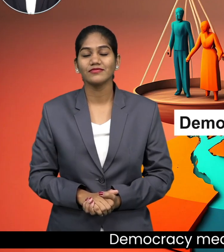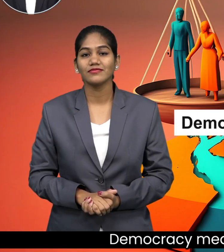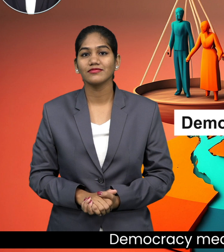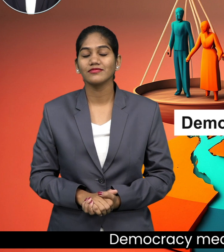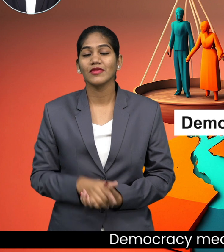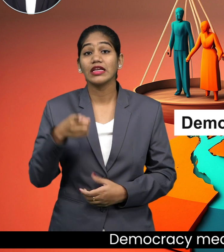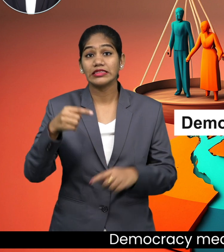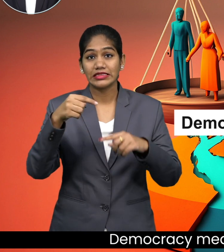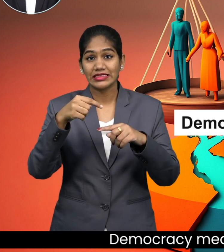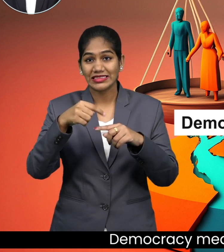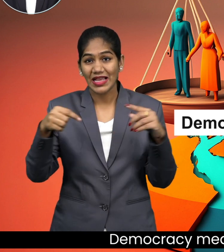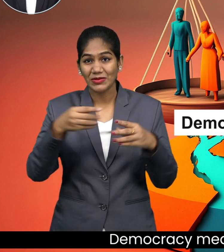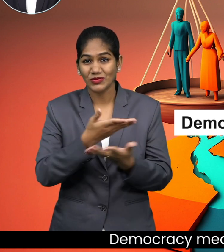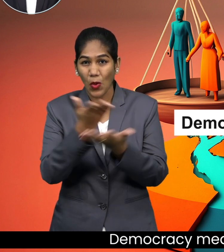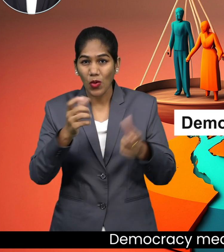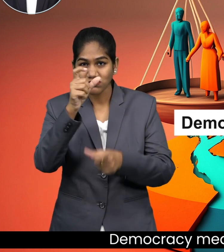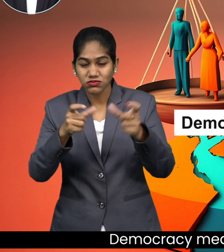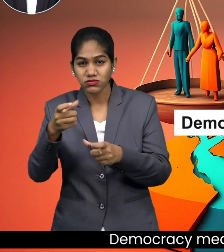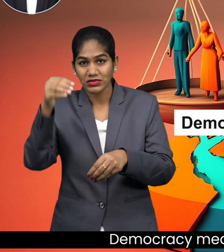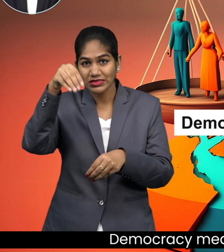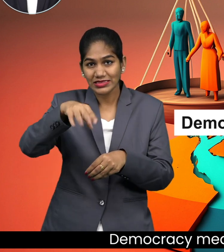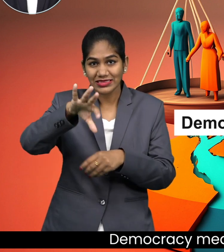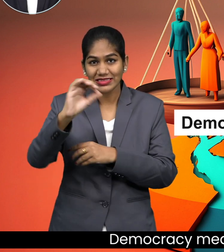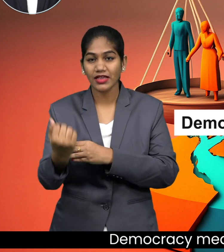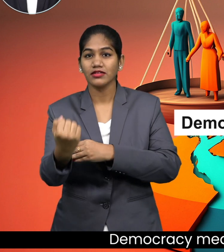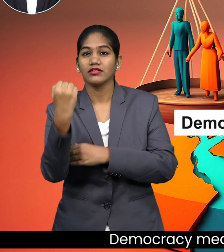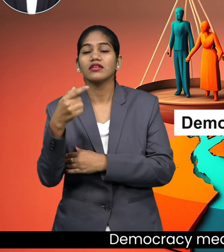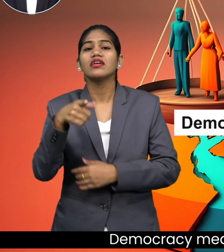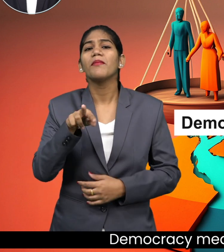DEMOCRACY MEANS RESPONSIBLE GOVERNMENTS